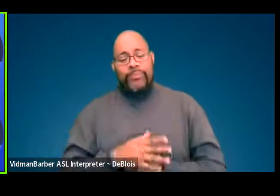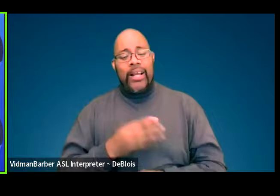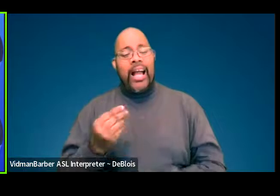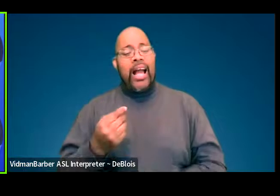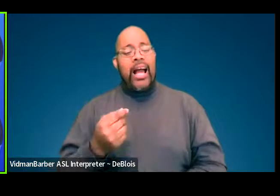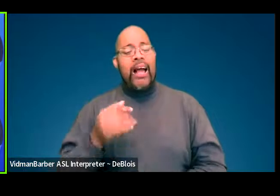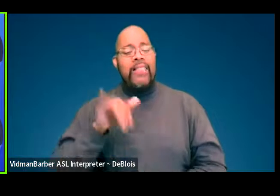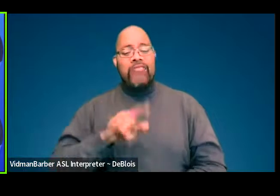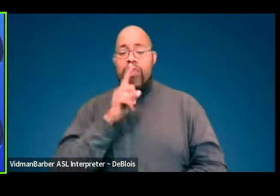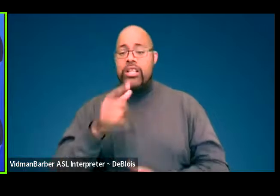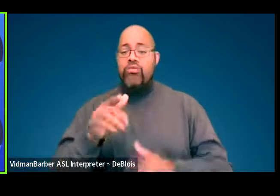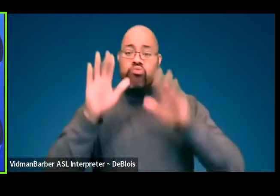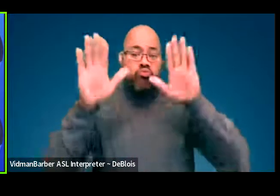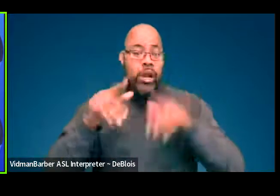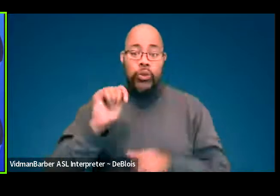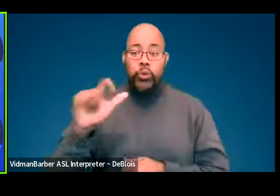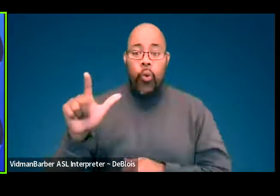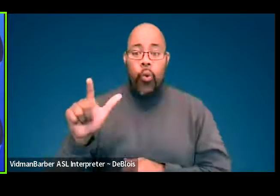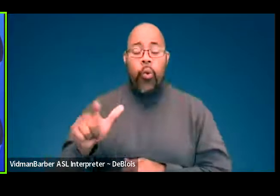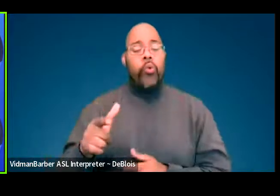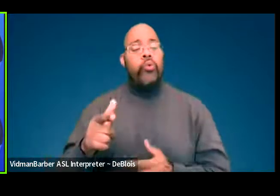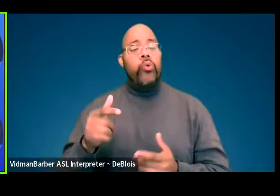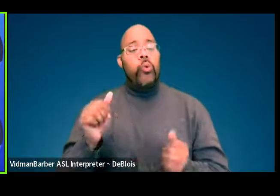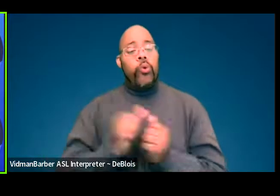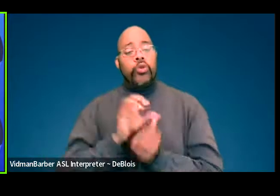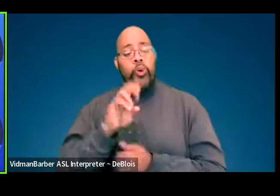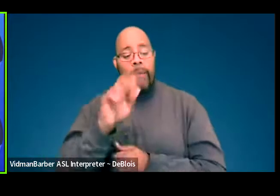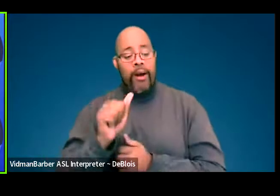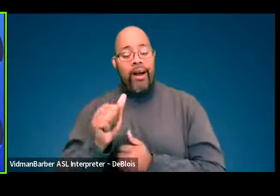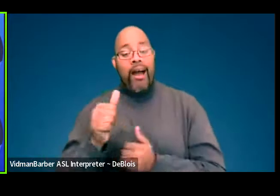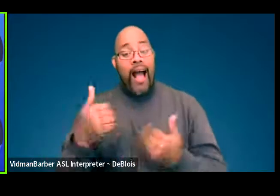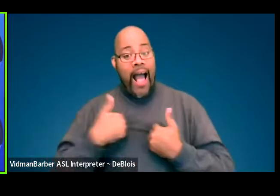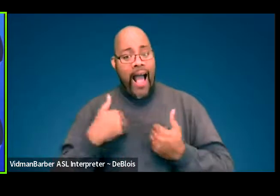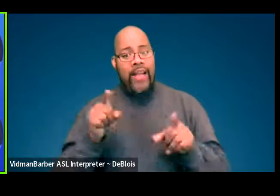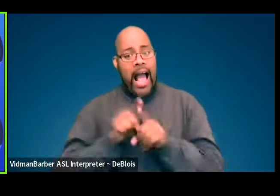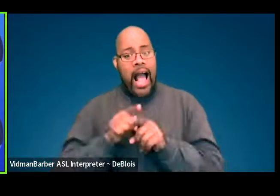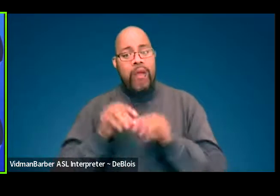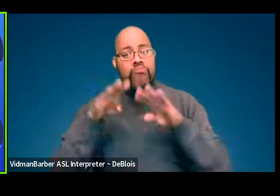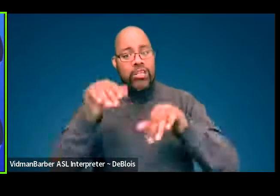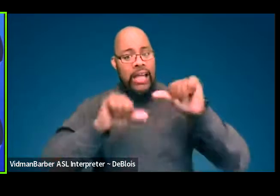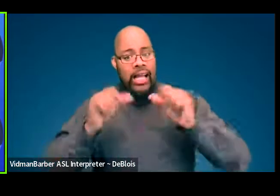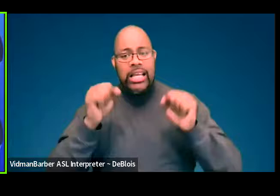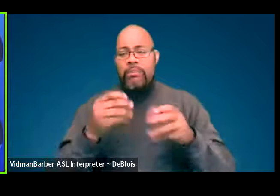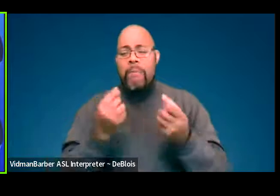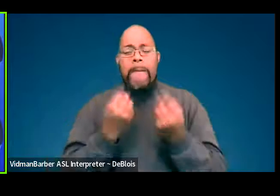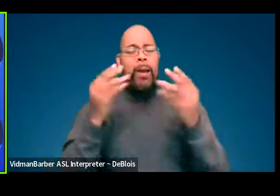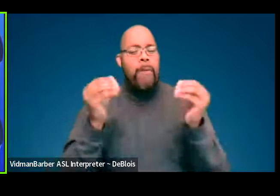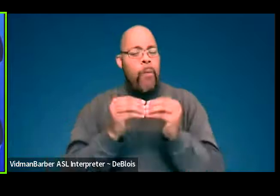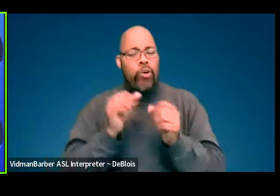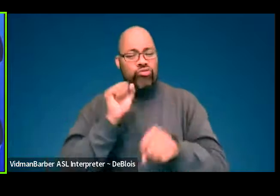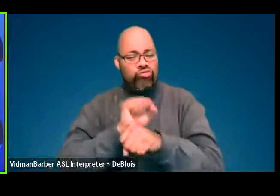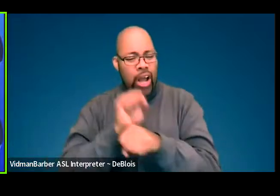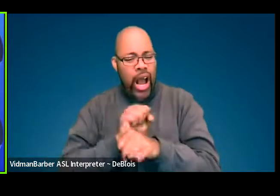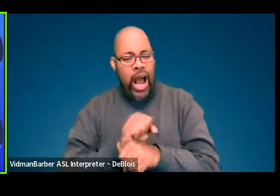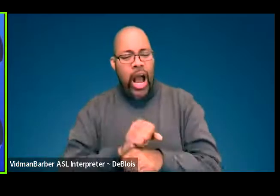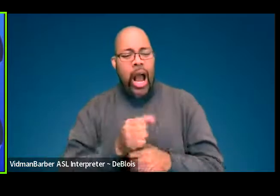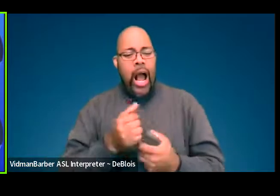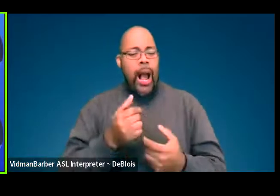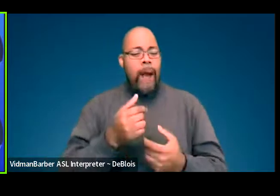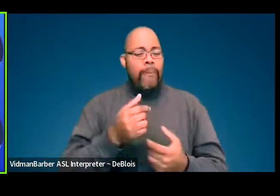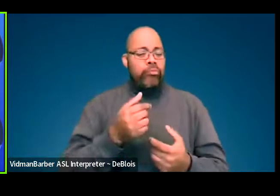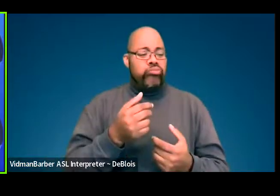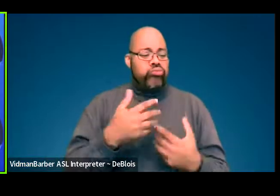we know this is a really great tool as far as scuba diving to have as a marine scientist. You can do so many, jobs: coral